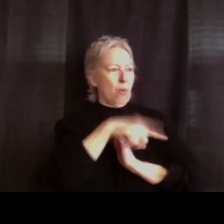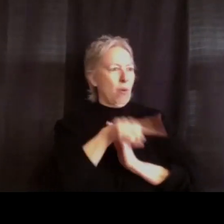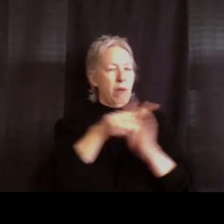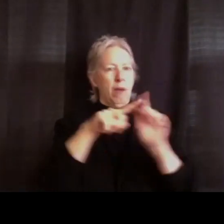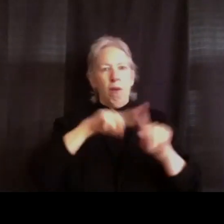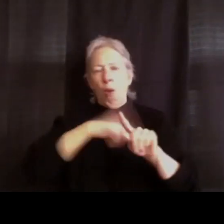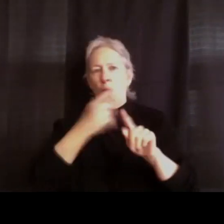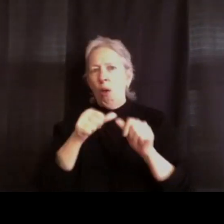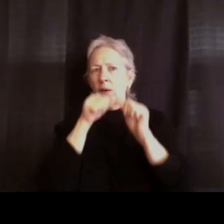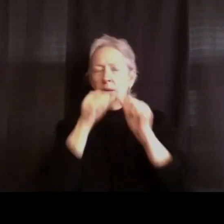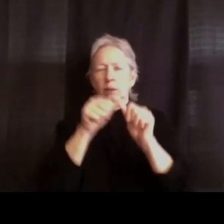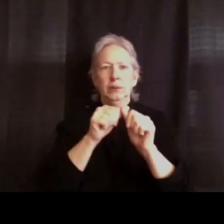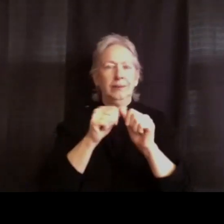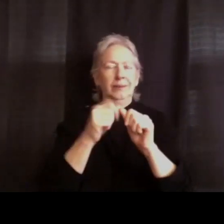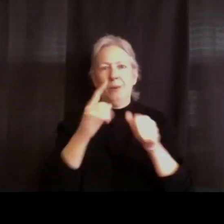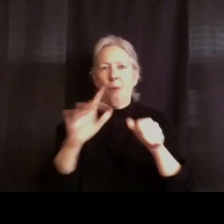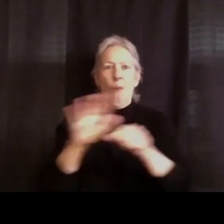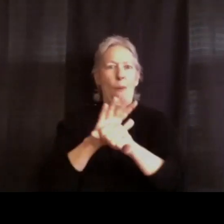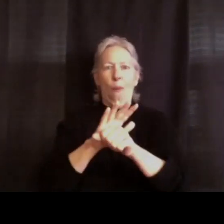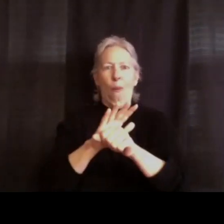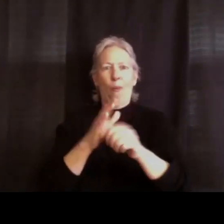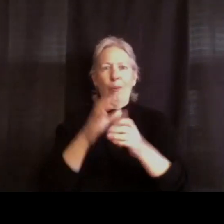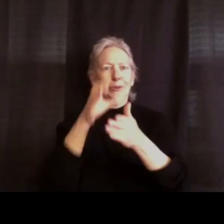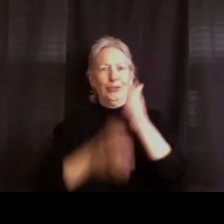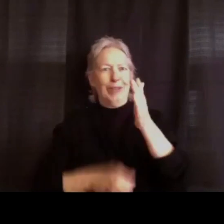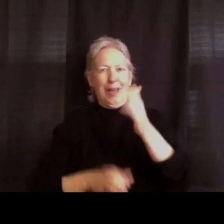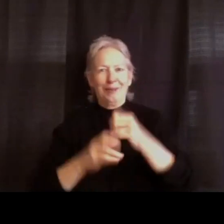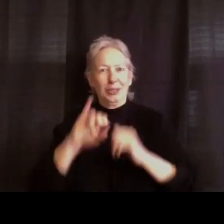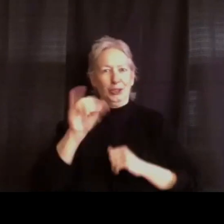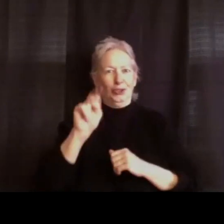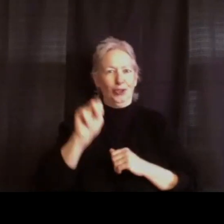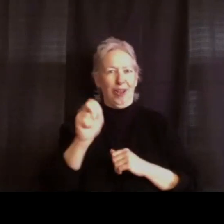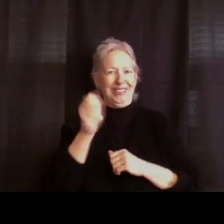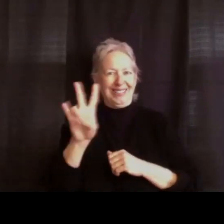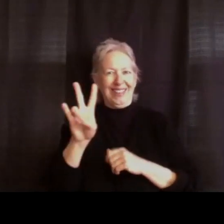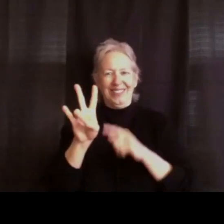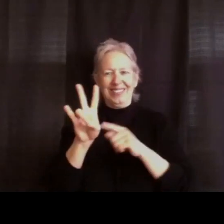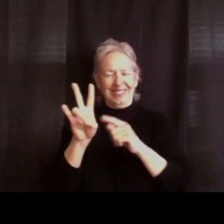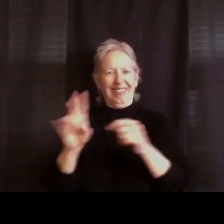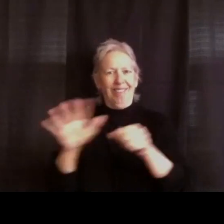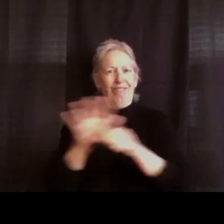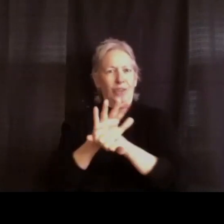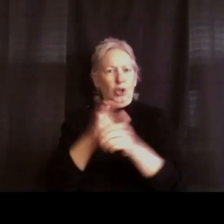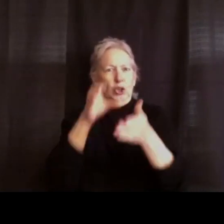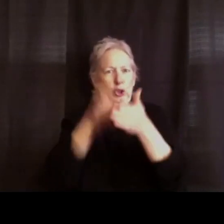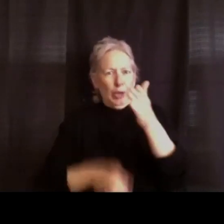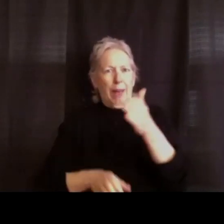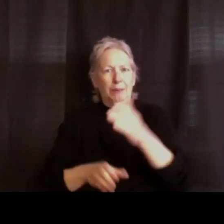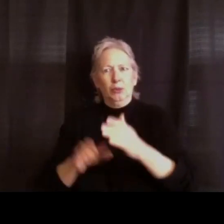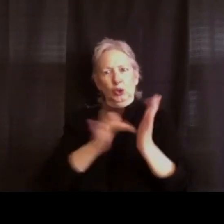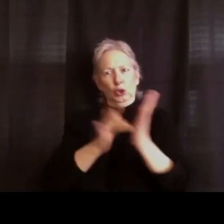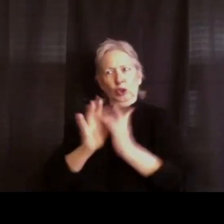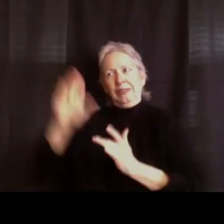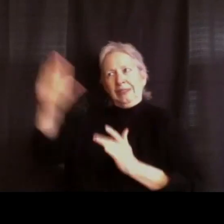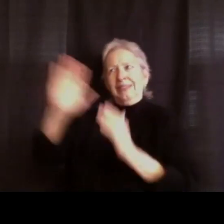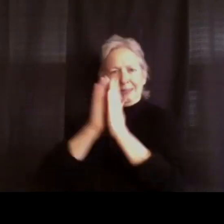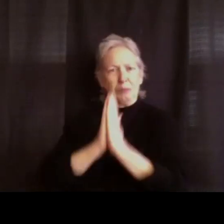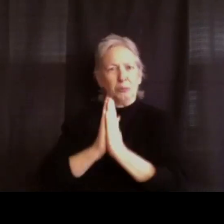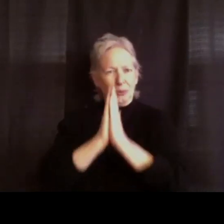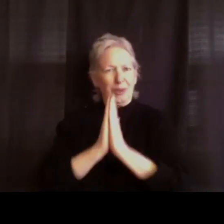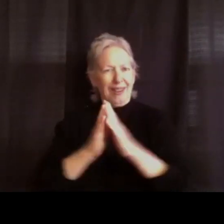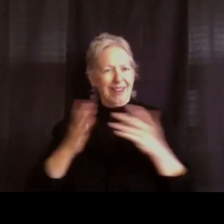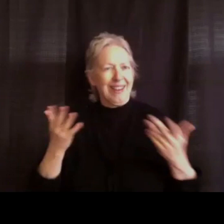new normal. That's the whole of John chapter 17, a prayer. The disciples gathered around